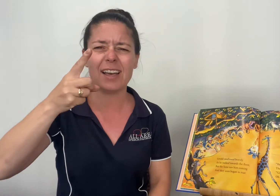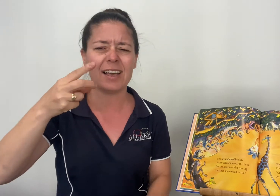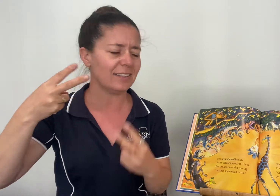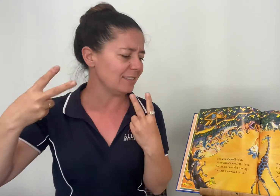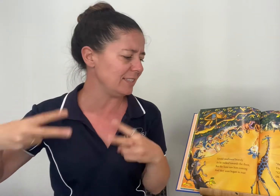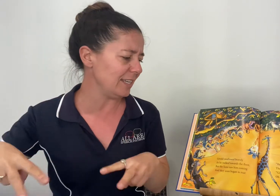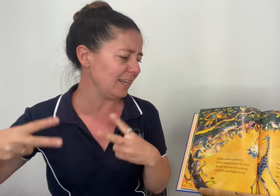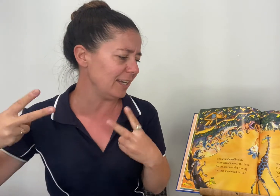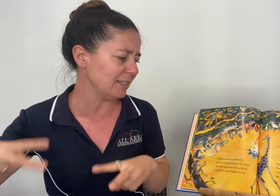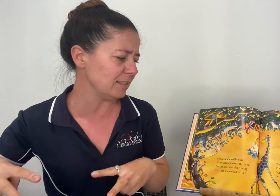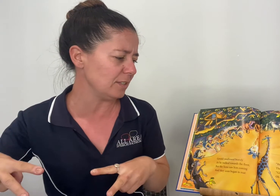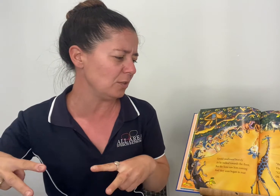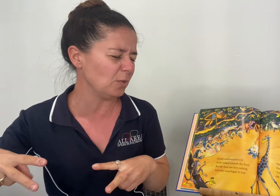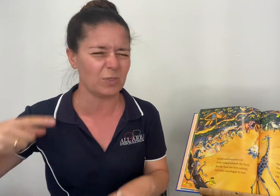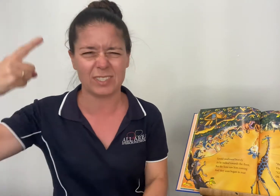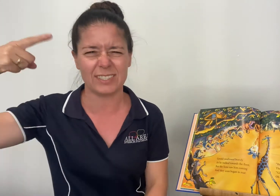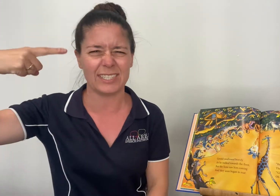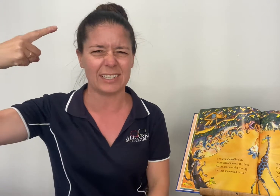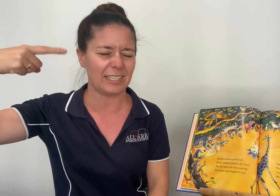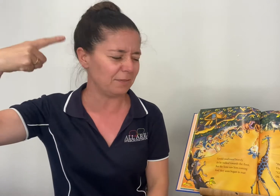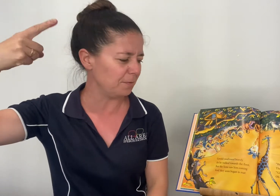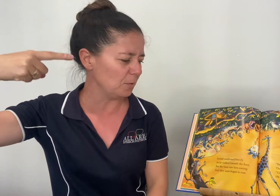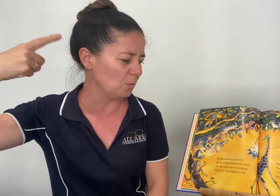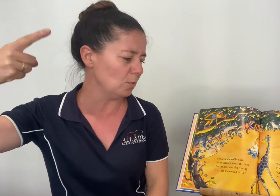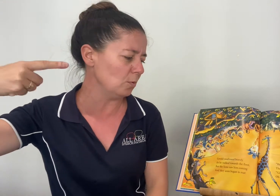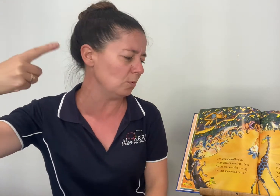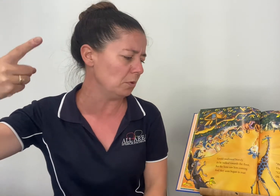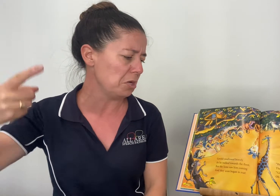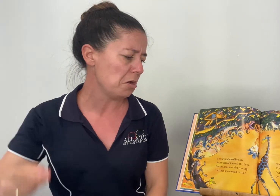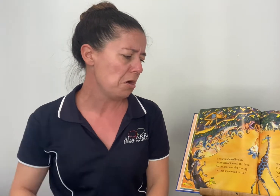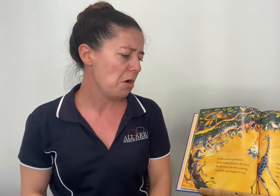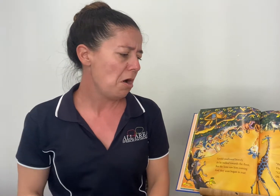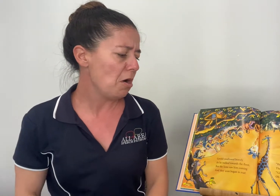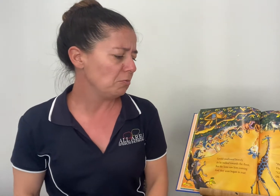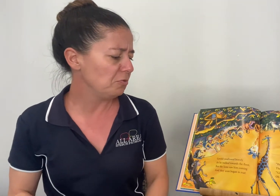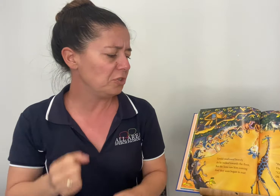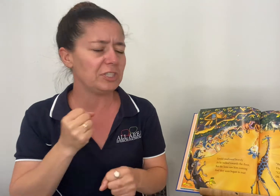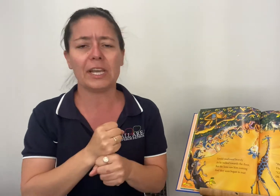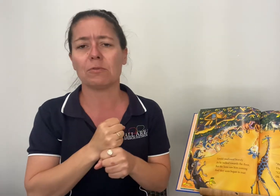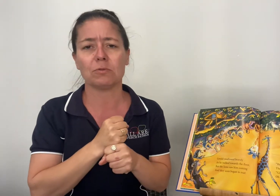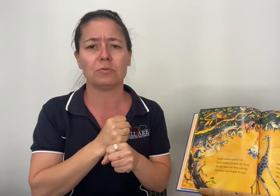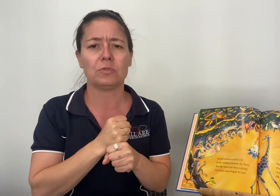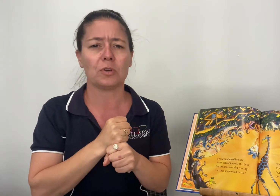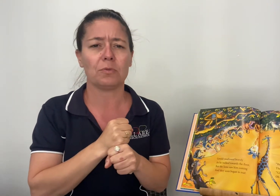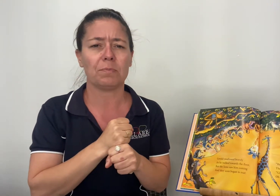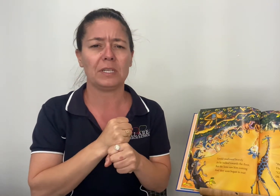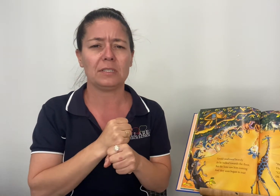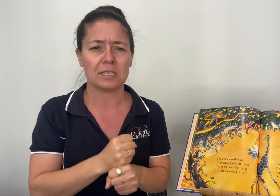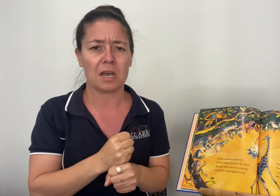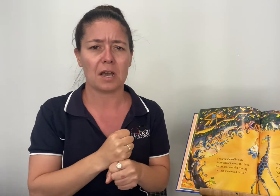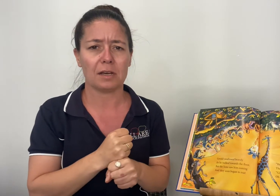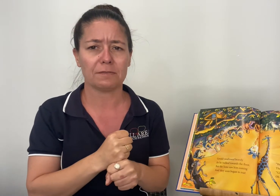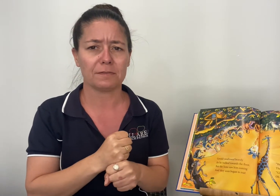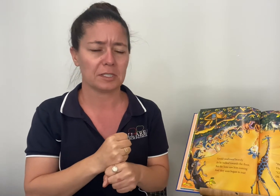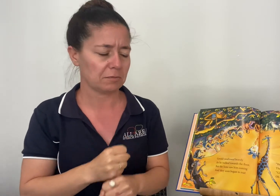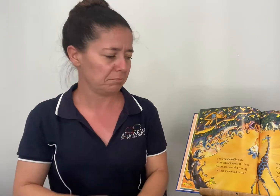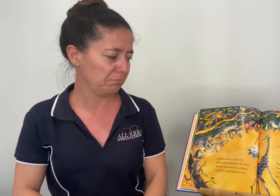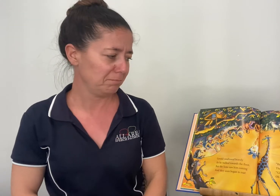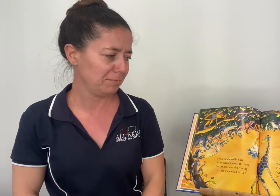can't dance, you silly fool. Oh, Gerald, don't be daft. It's a